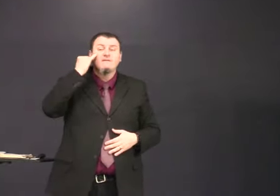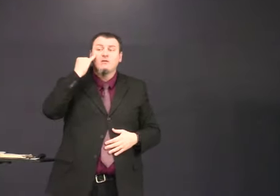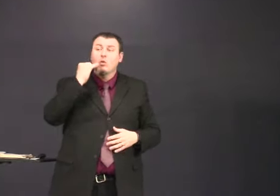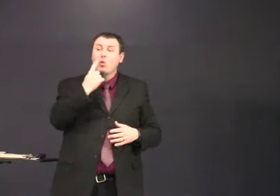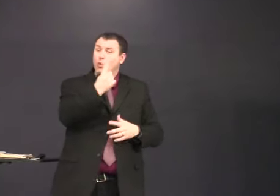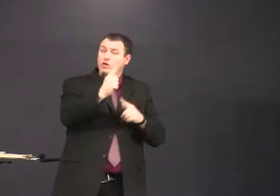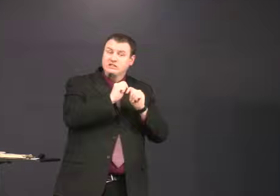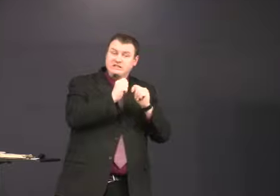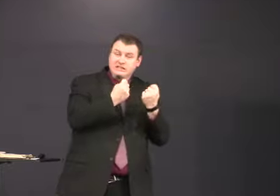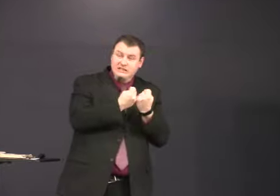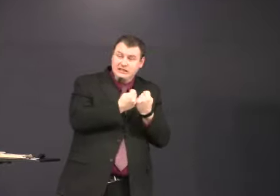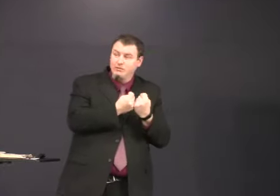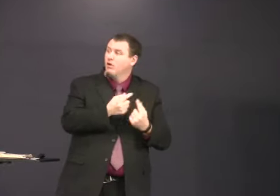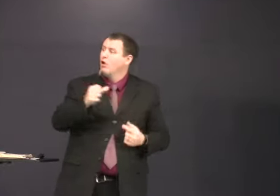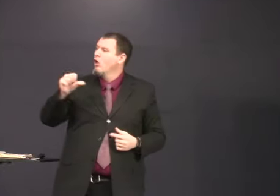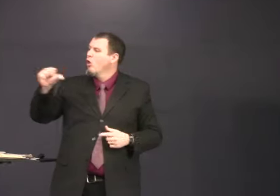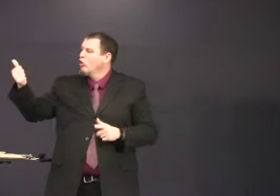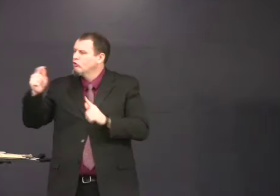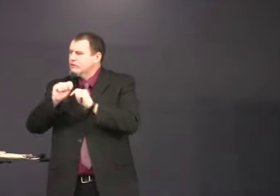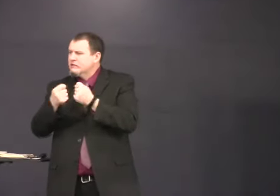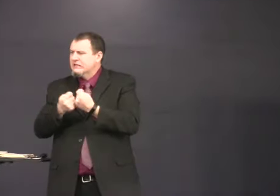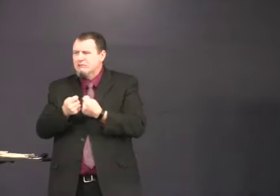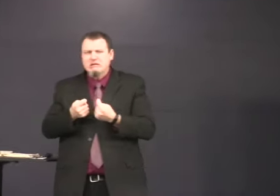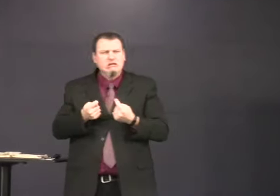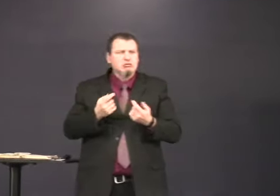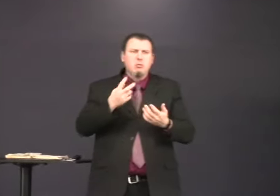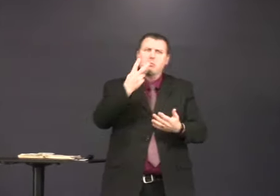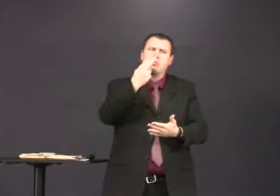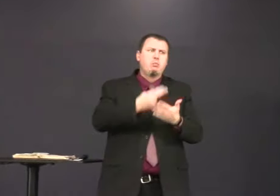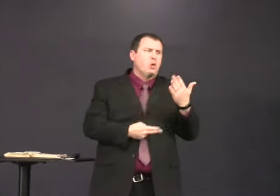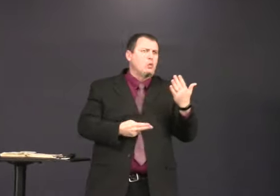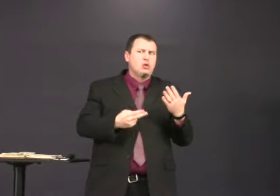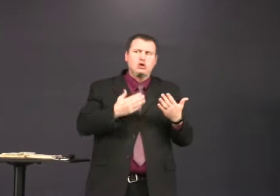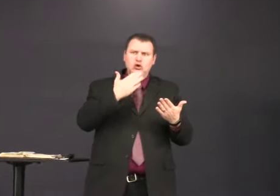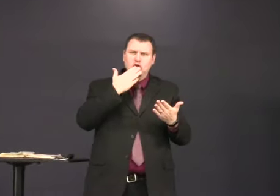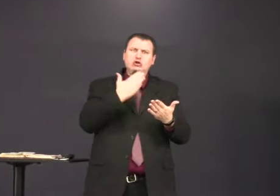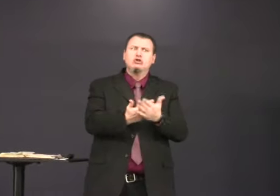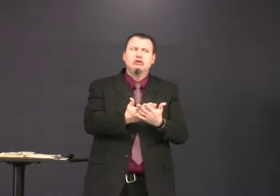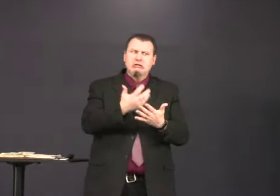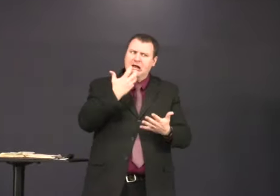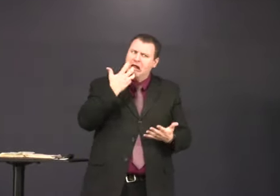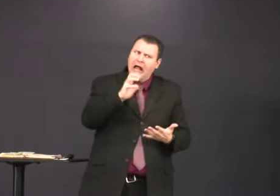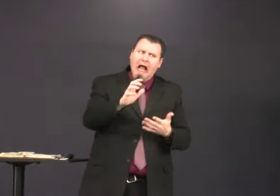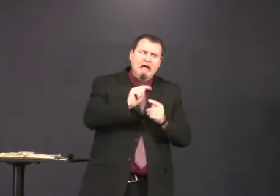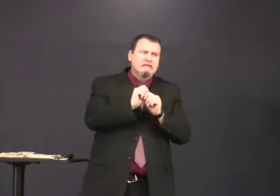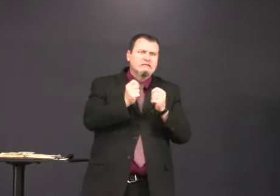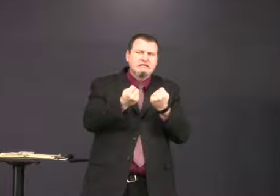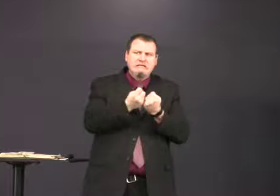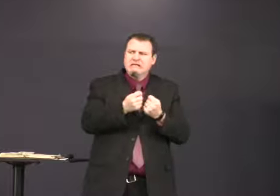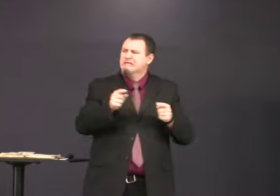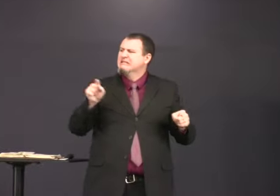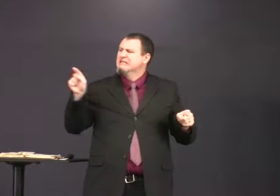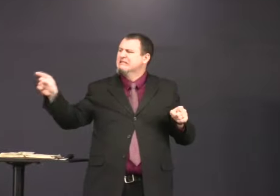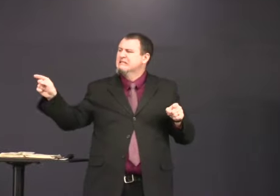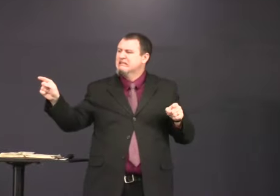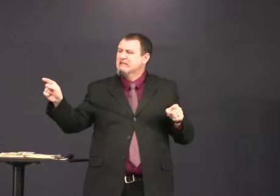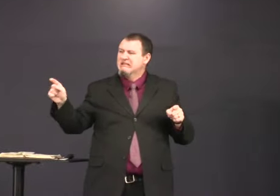Sometimes, if one team and another team are very good